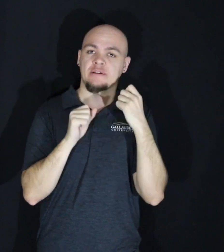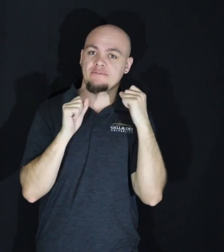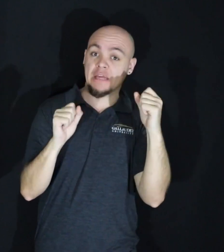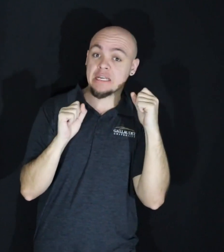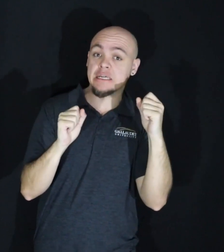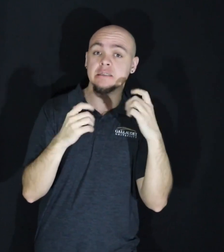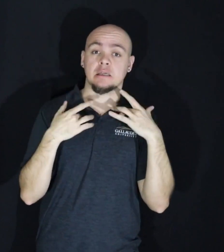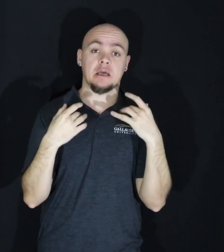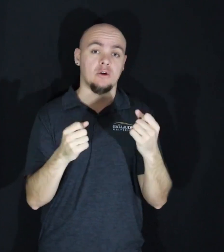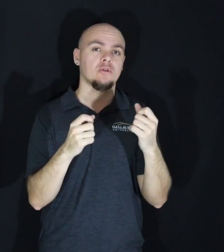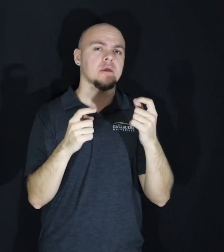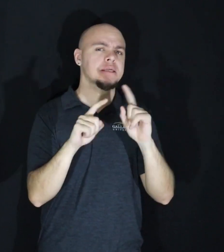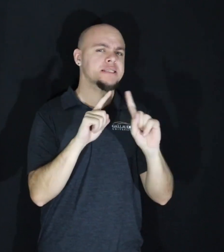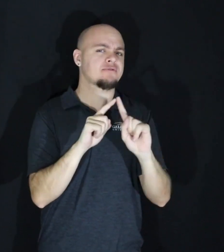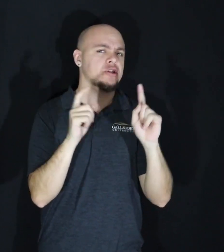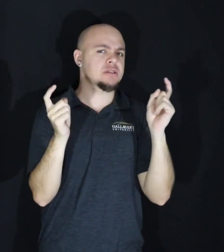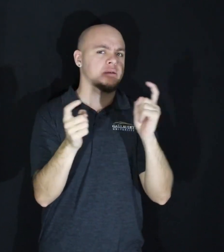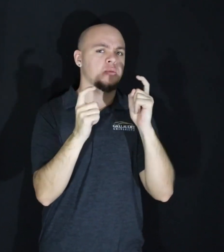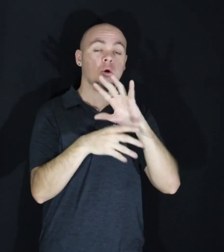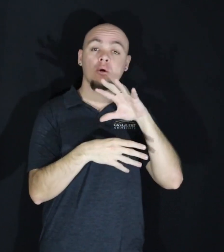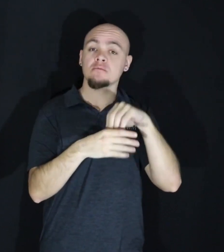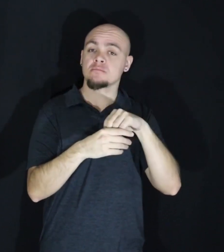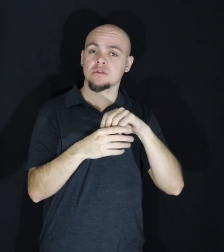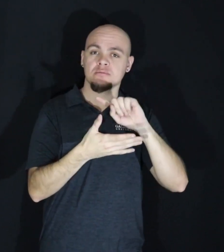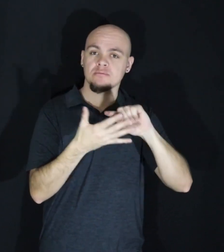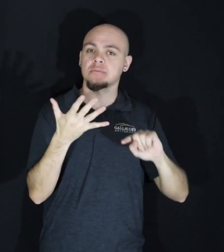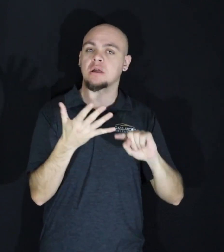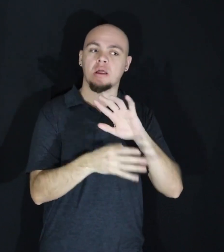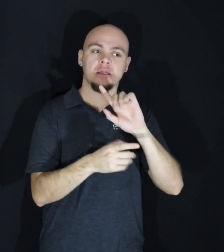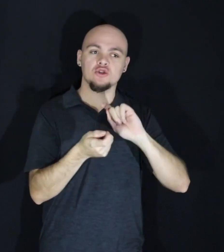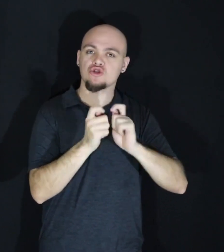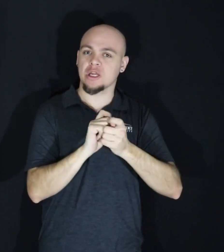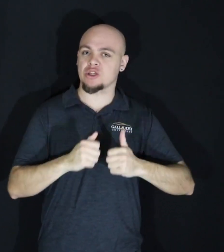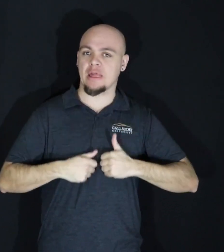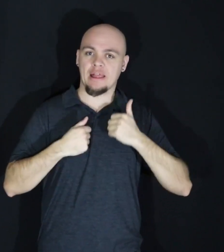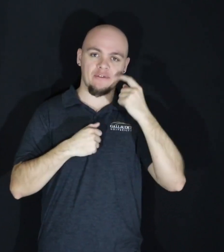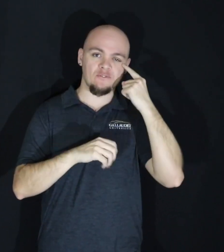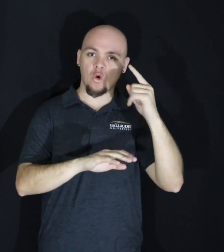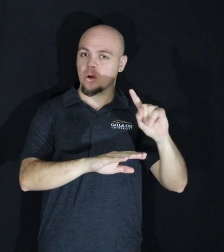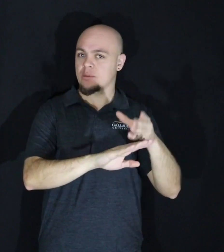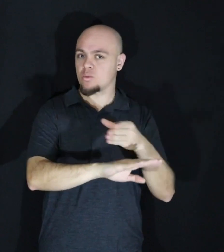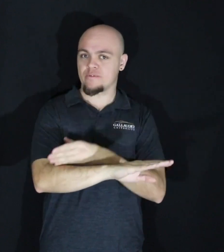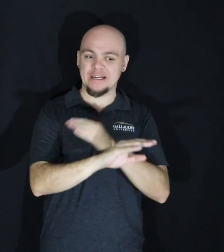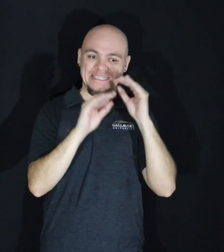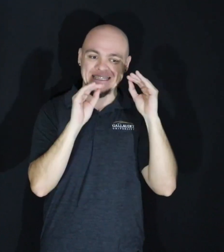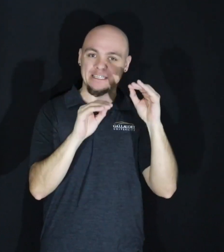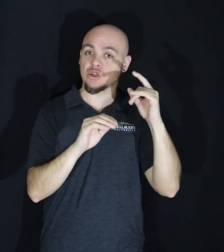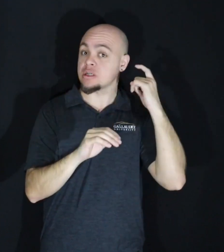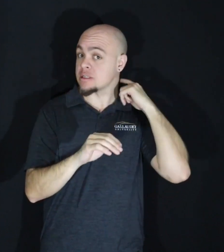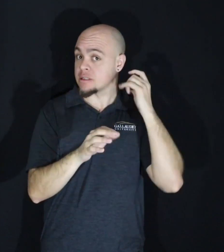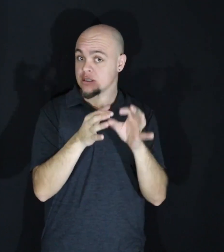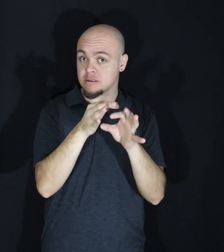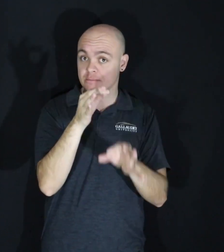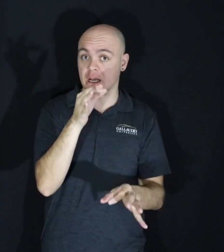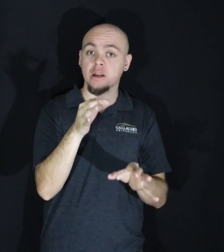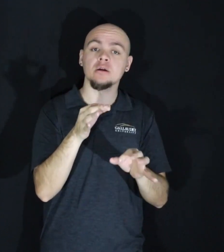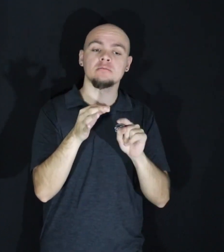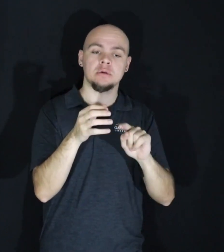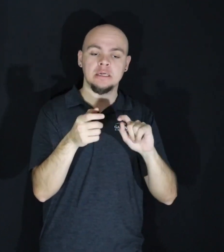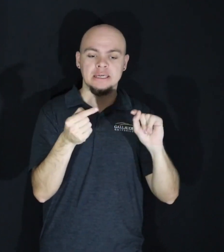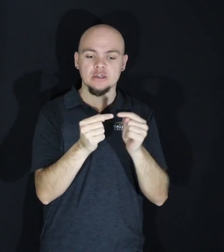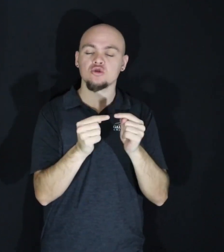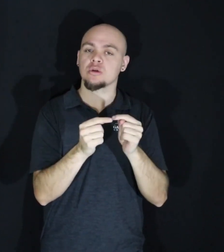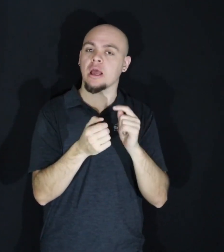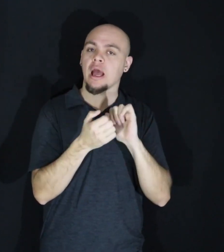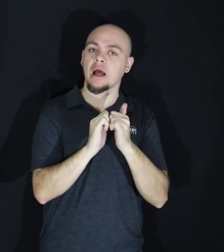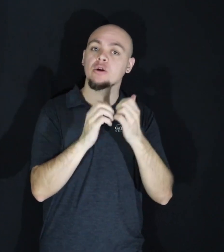and celebrating differences. We all have the power to change lives for the better. Let's teach spinal cord injury athletes on how to